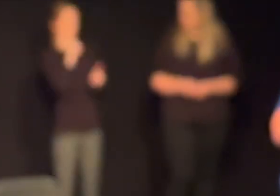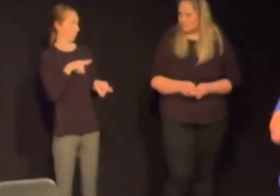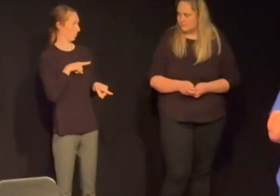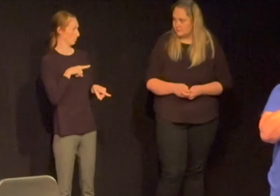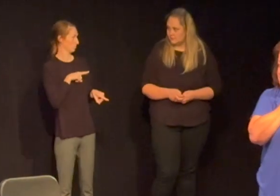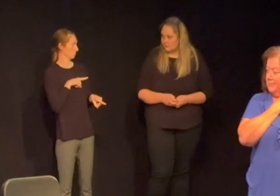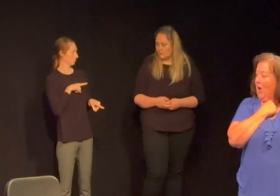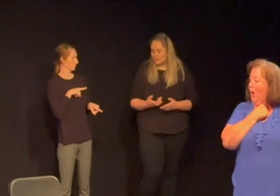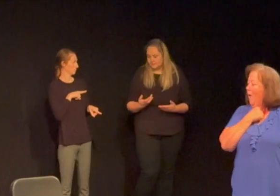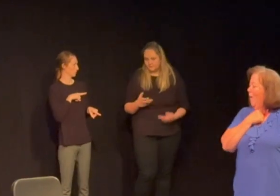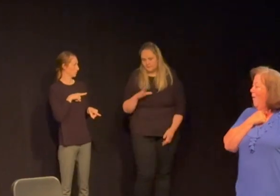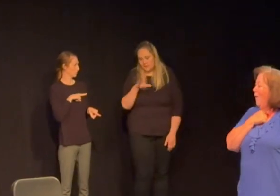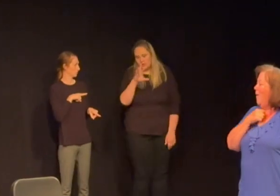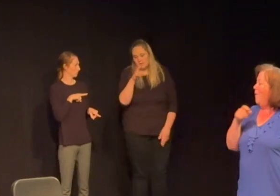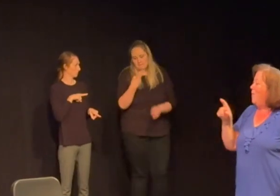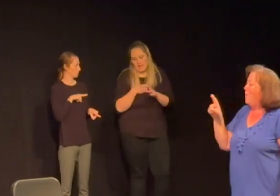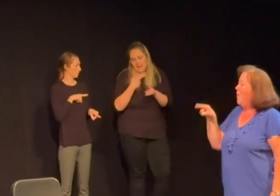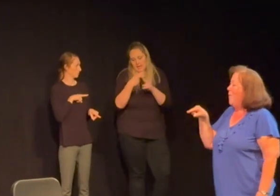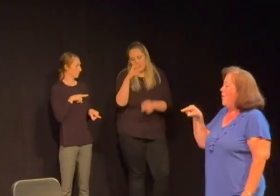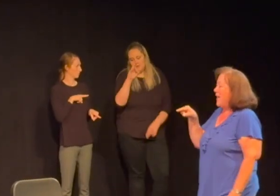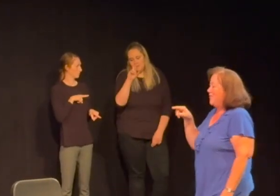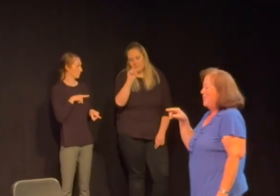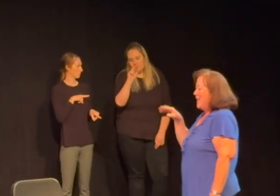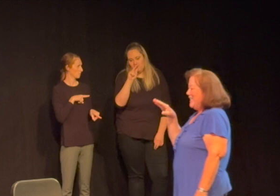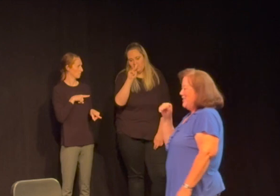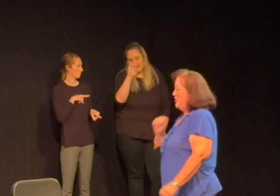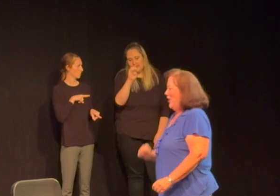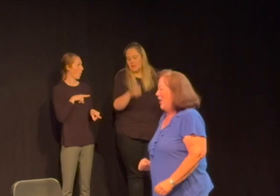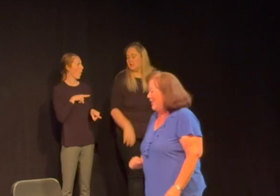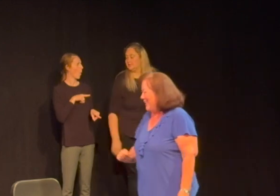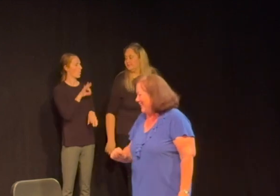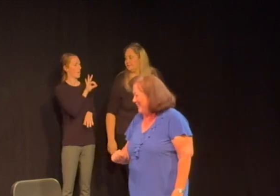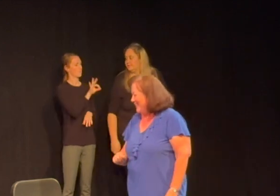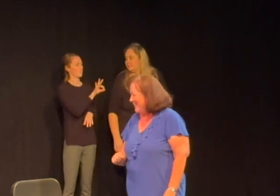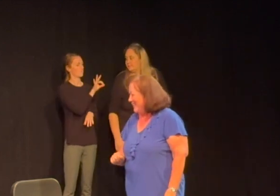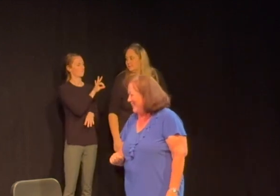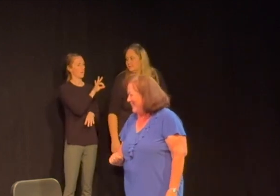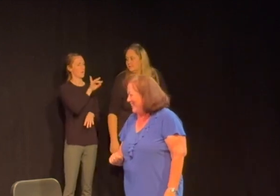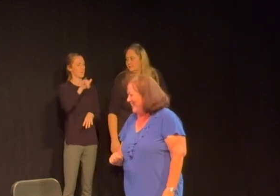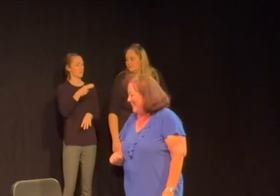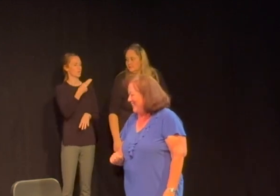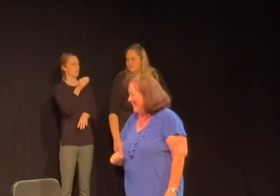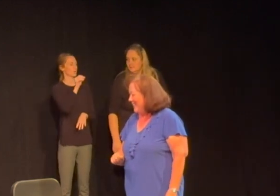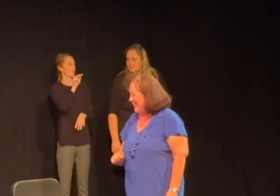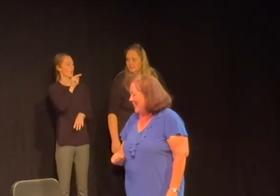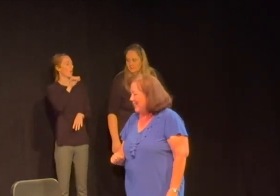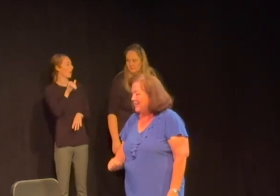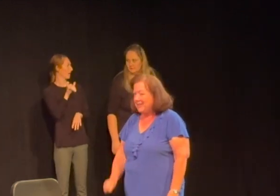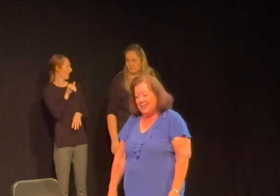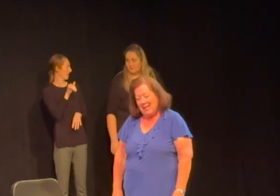It's Frankie. Oh, like Frankie and Johnny. Who?